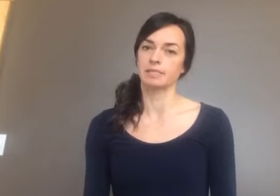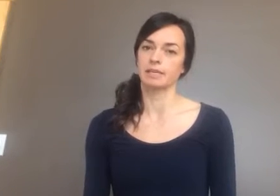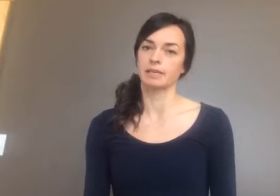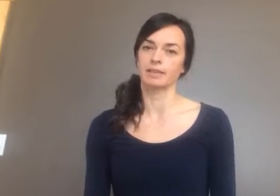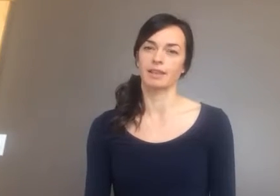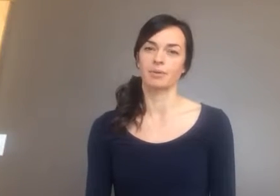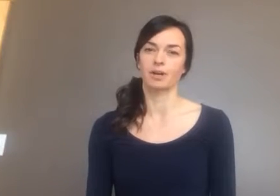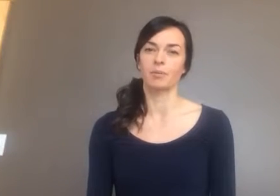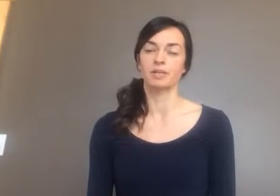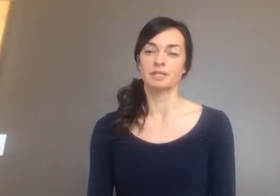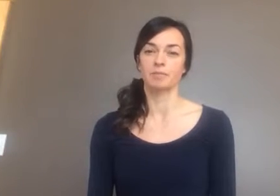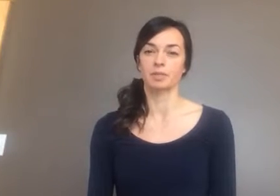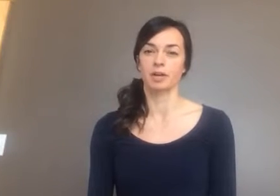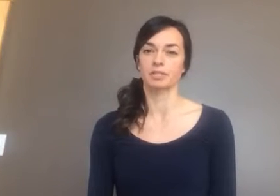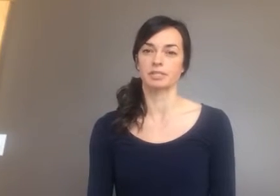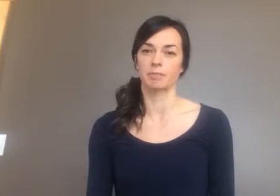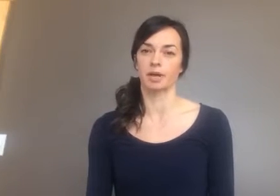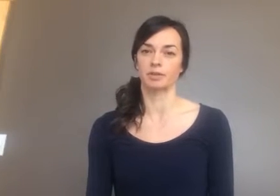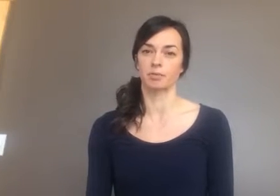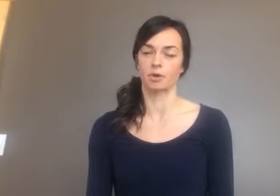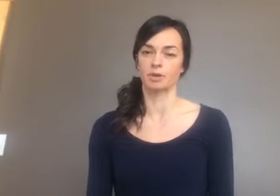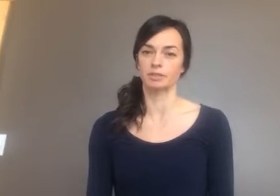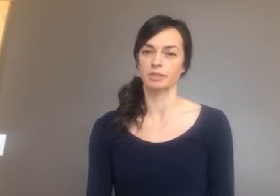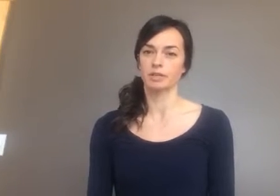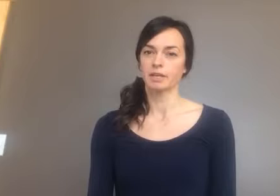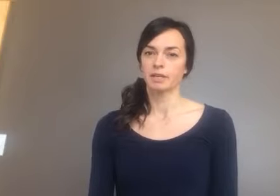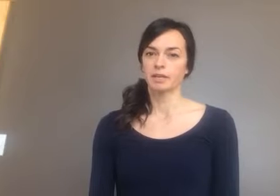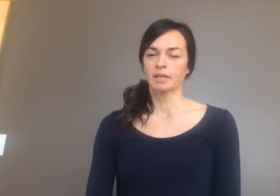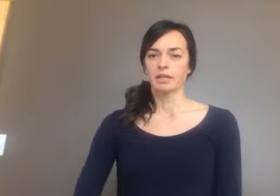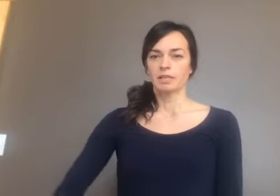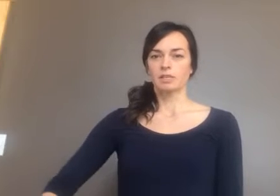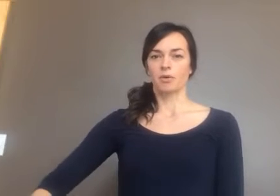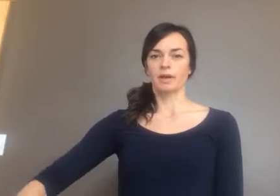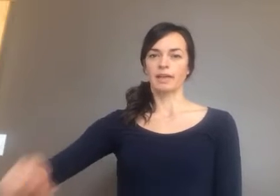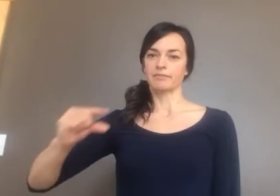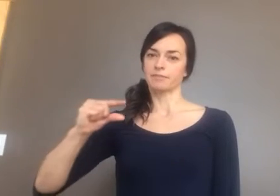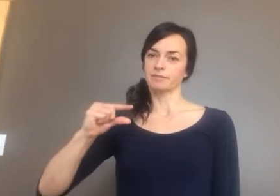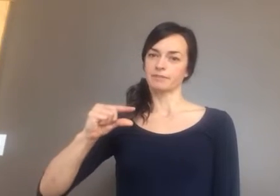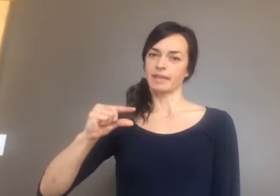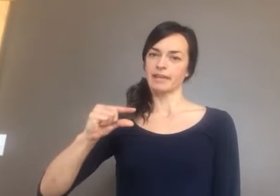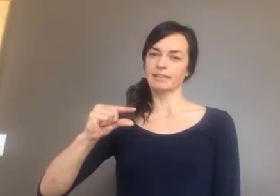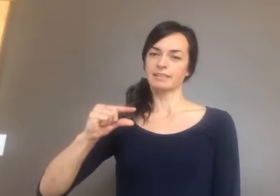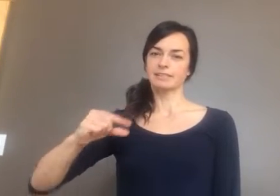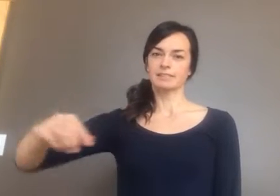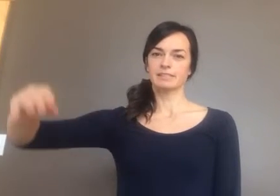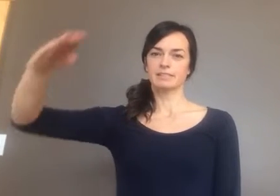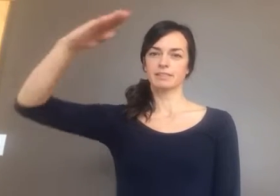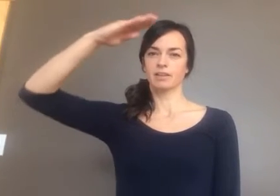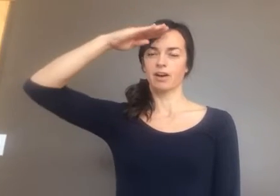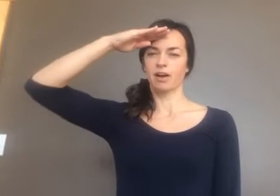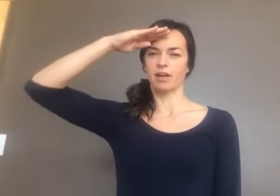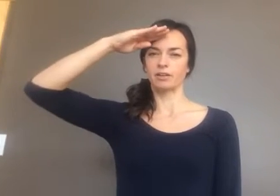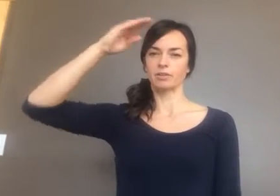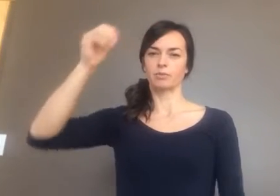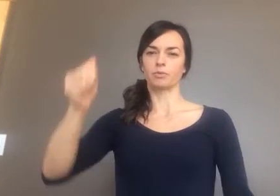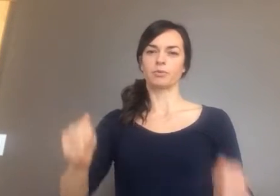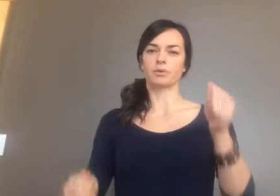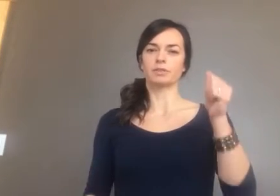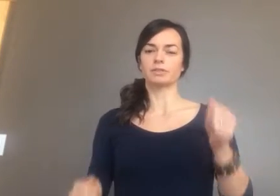Sea. They were at one time the largest empire in the world. So again, Genghis Khan rules